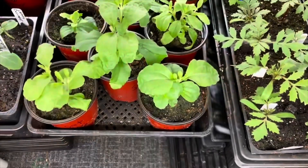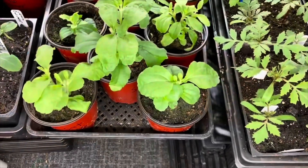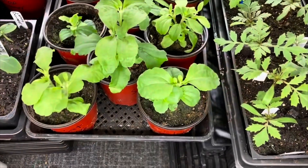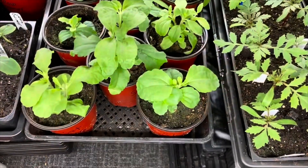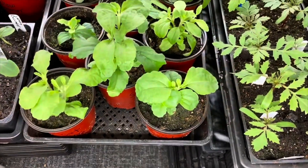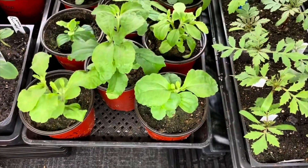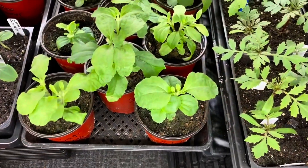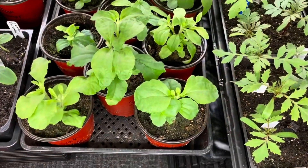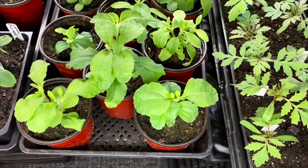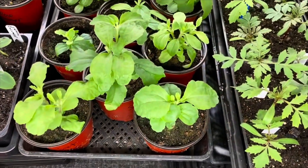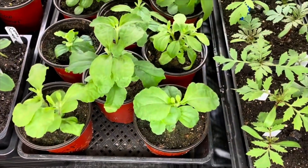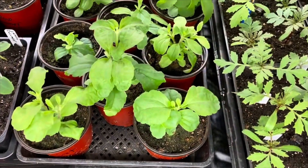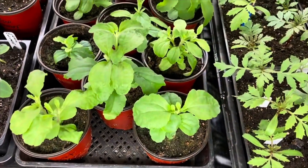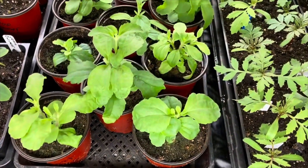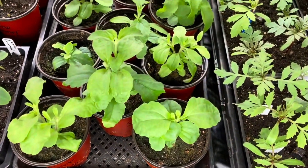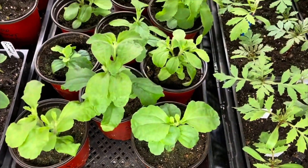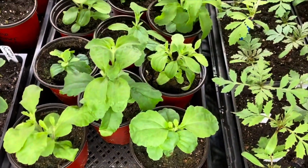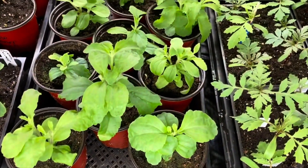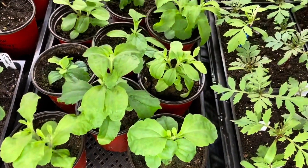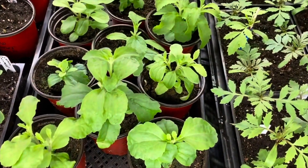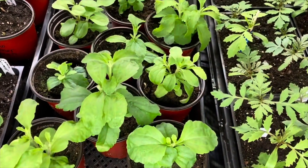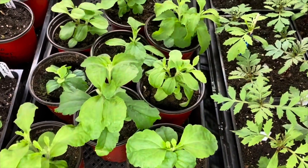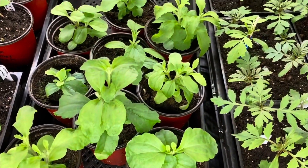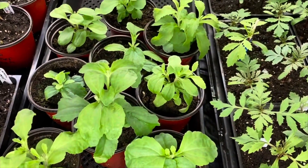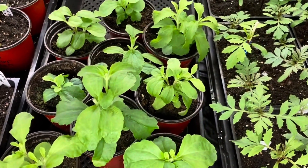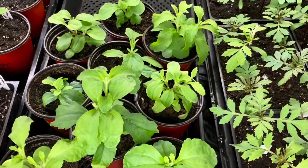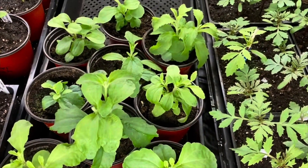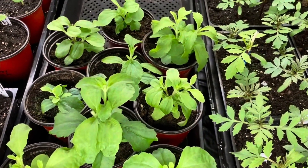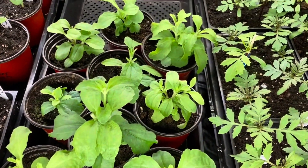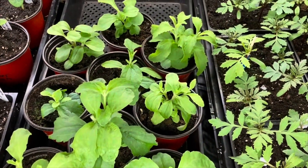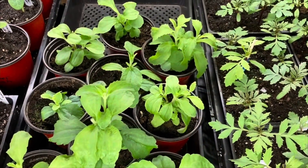expect all of your seeds to germinate.